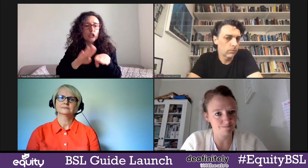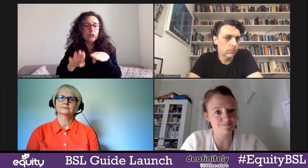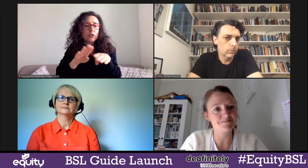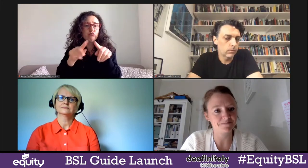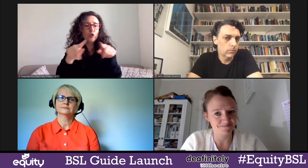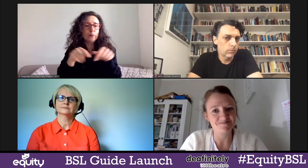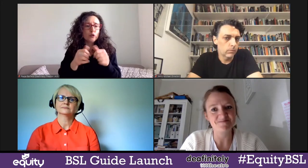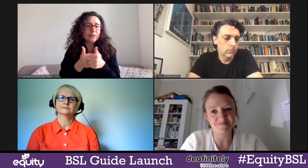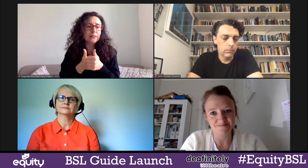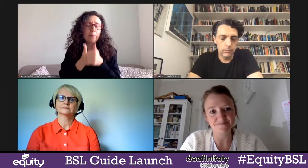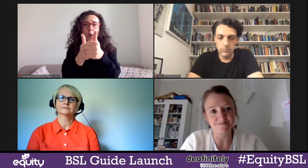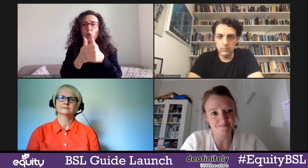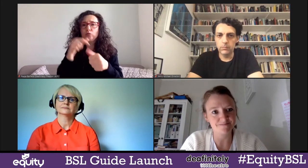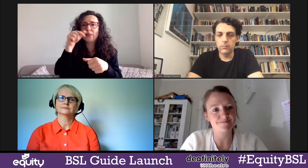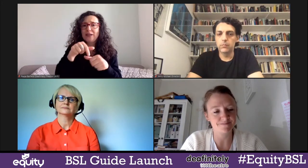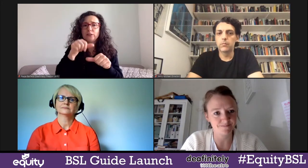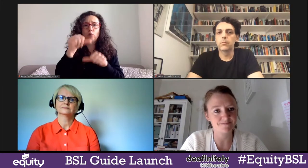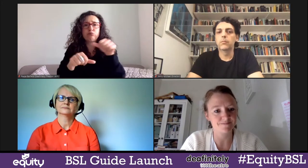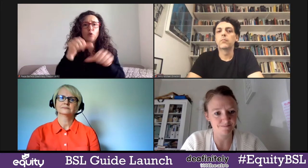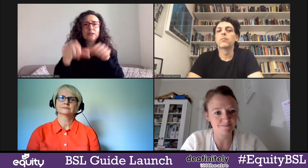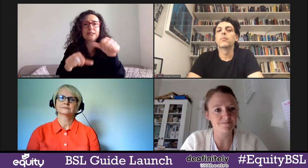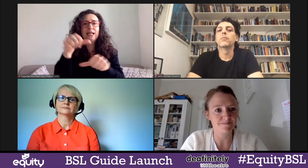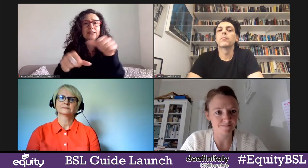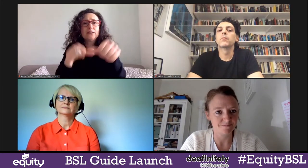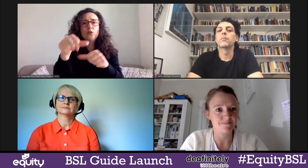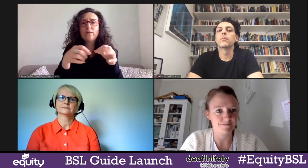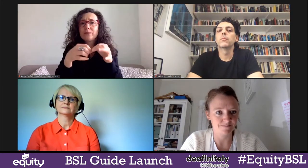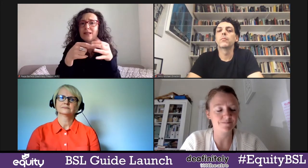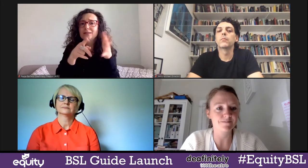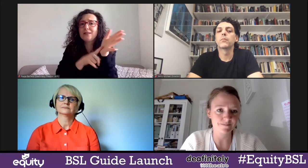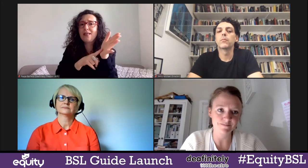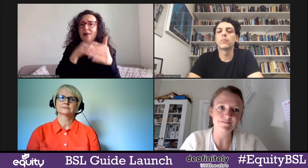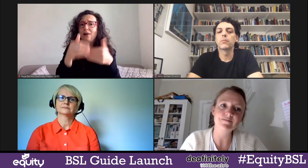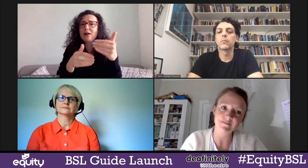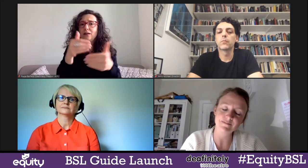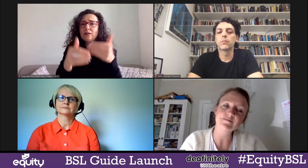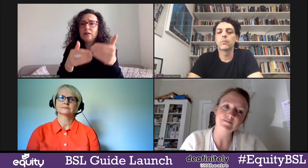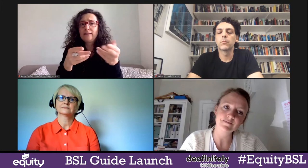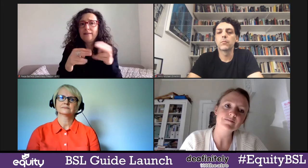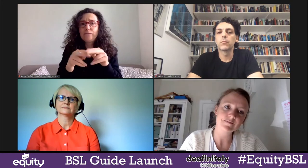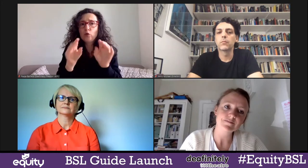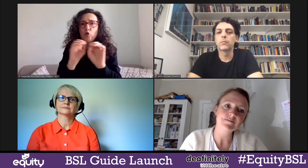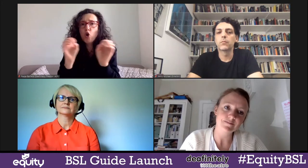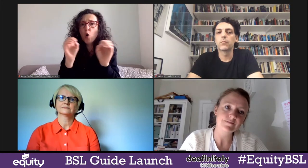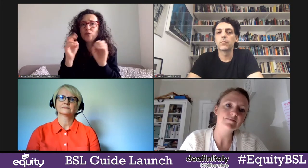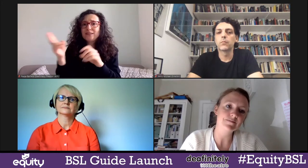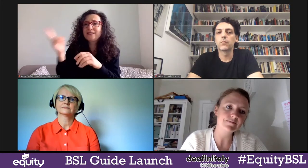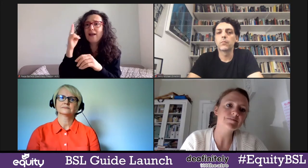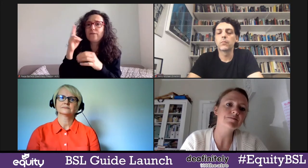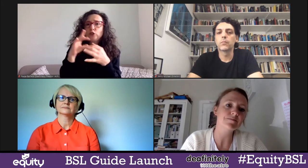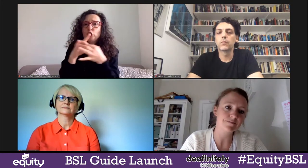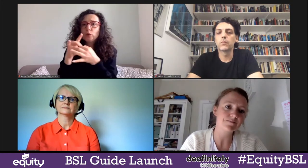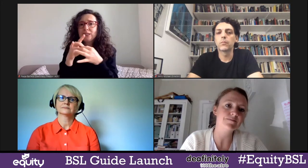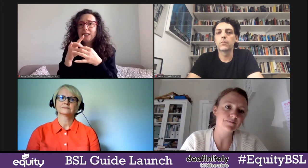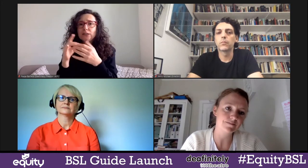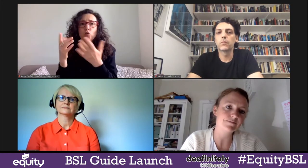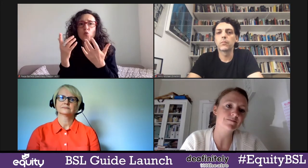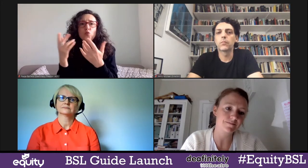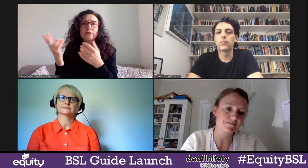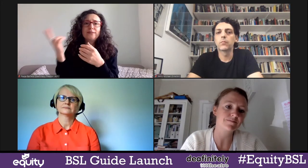have in the rehearsal room that supported this process of good BSL practice in the arts, if there